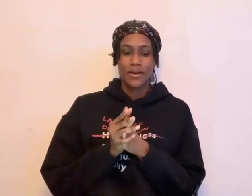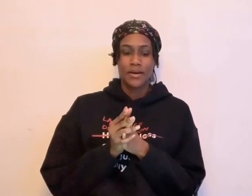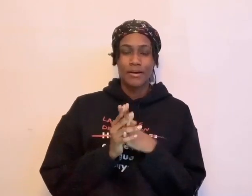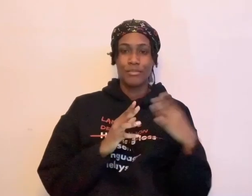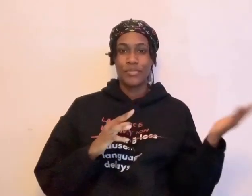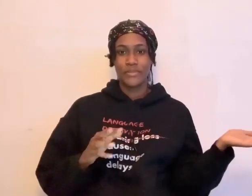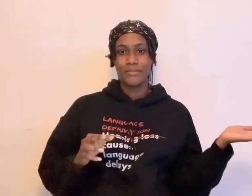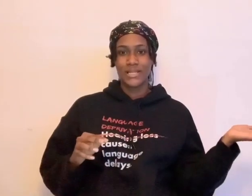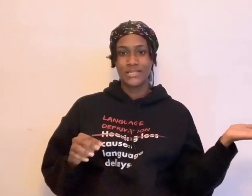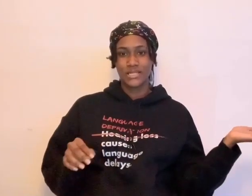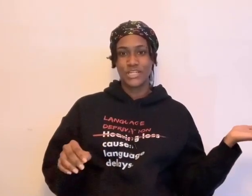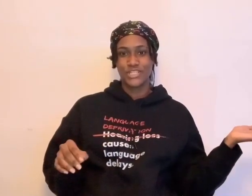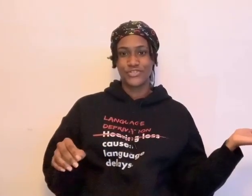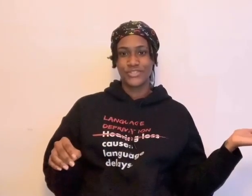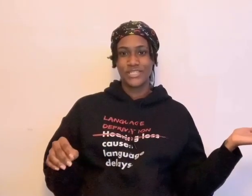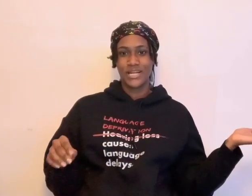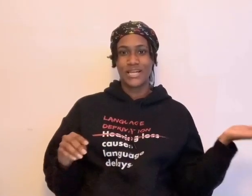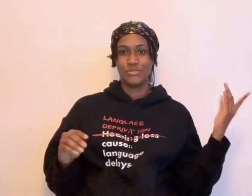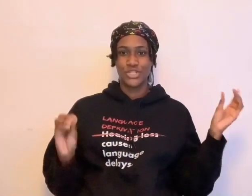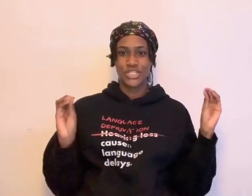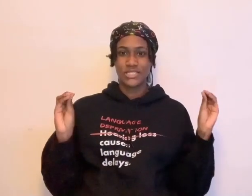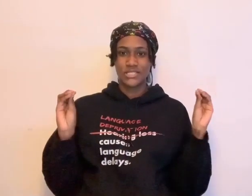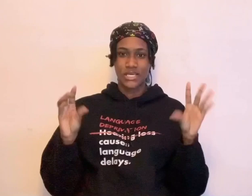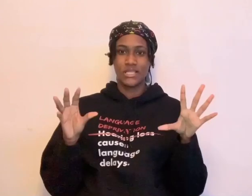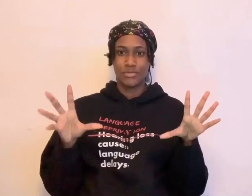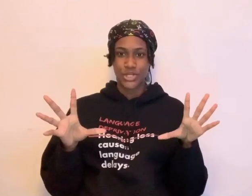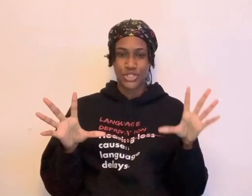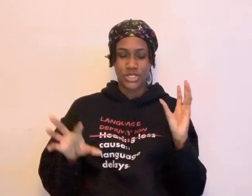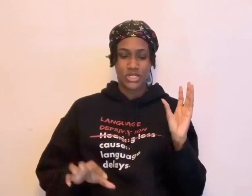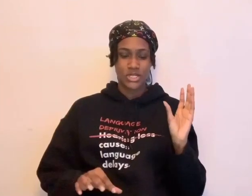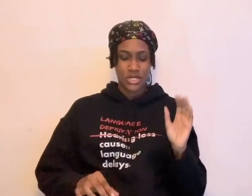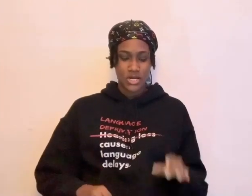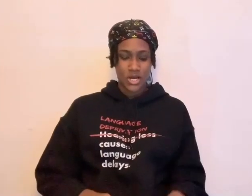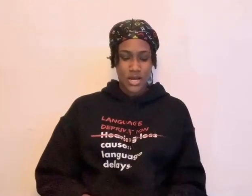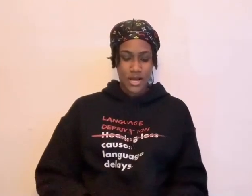I'ma put them at the side of the screen and I'ma just say the Bajan